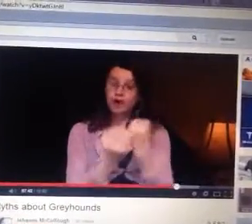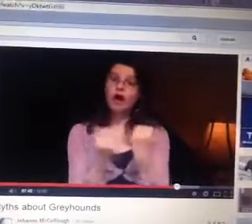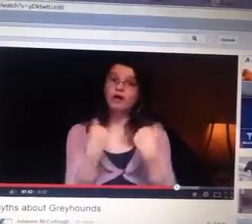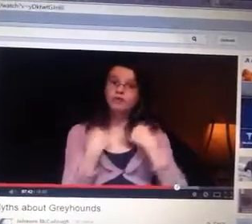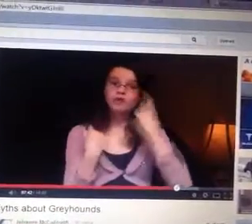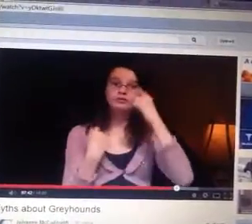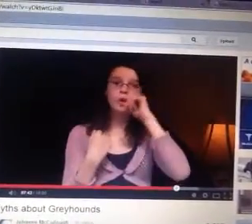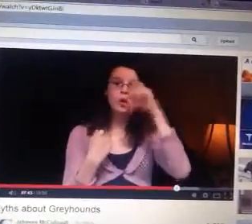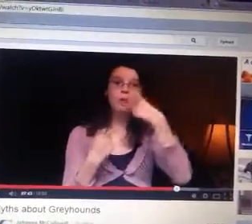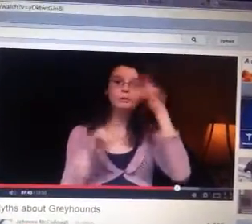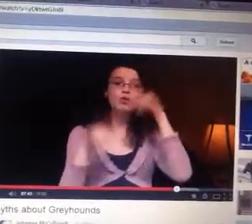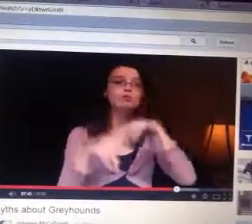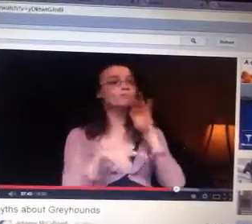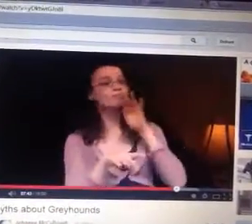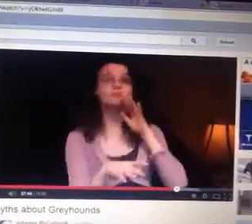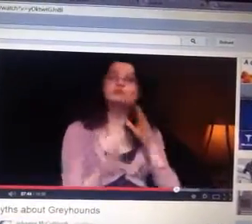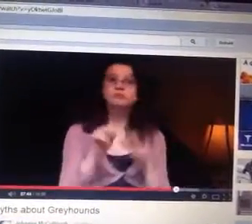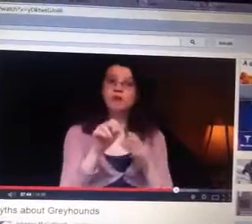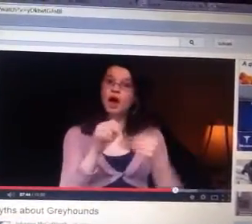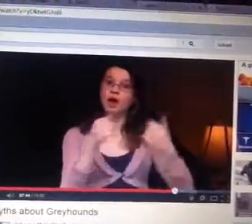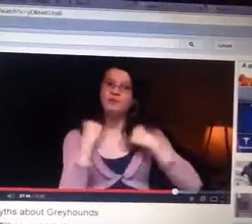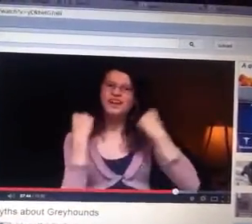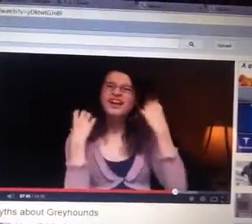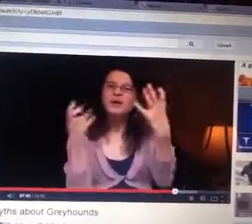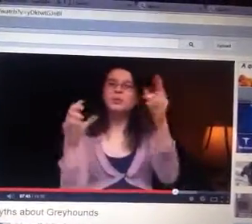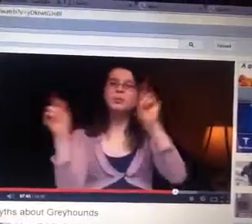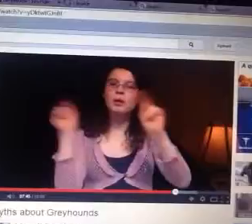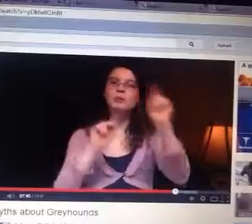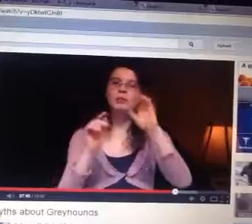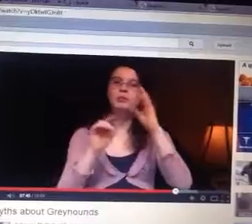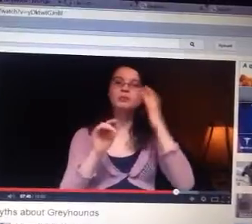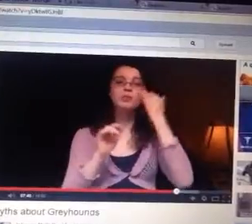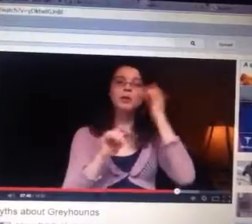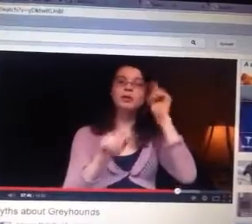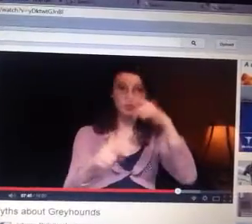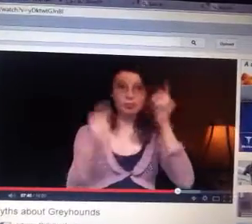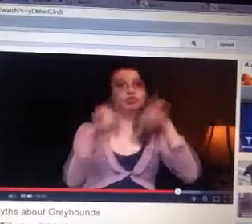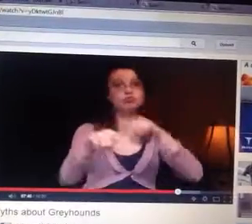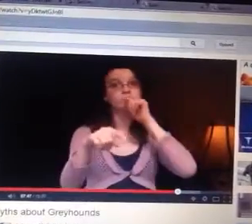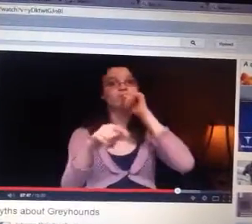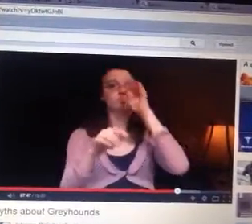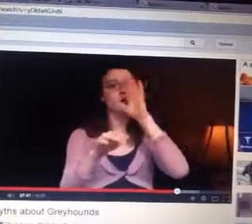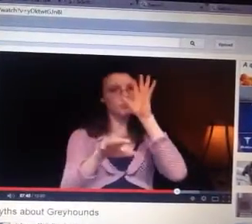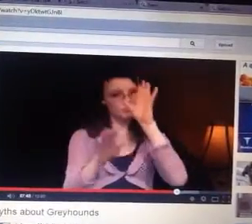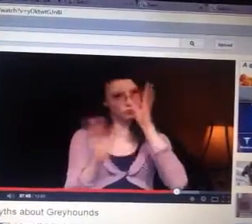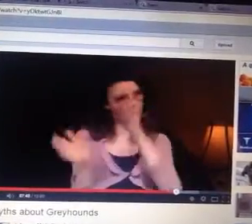and we can discuss about the different issues about our greyhound.